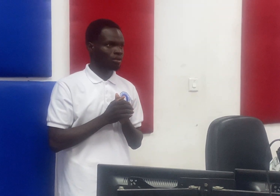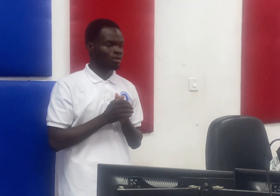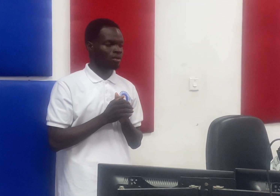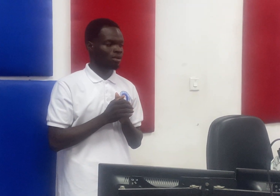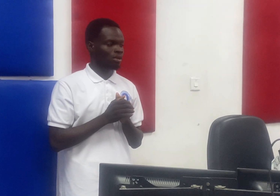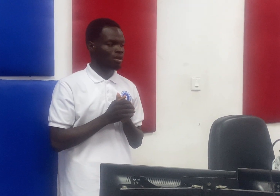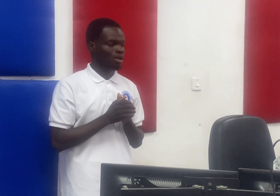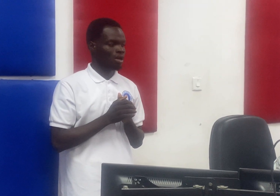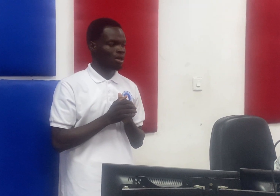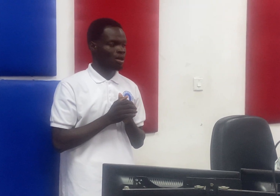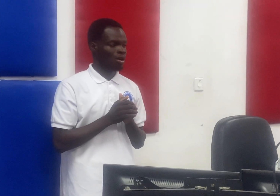Hello.